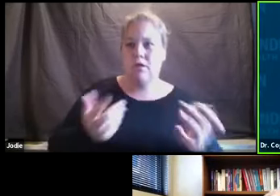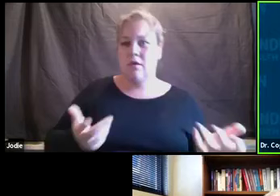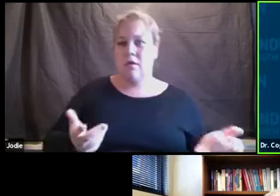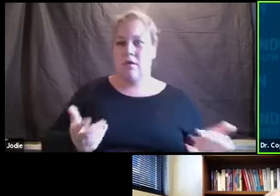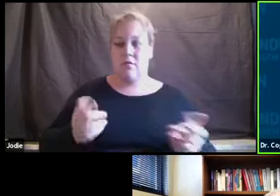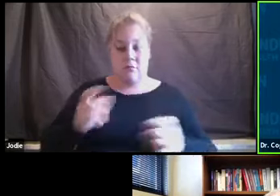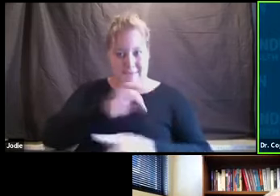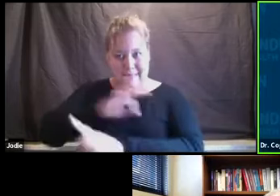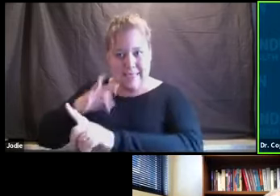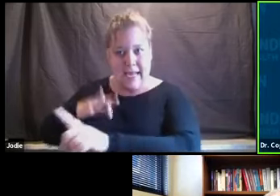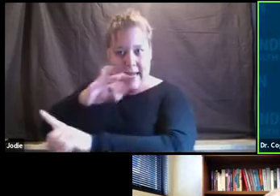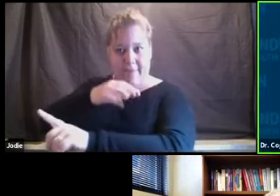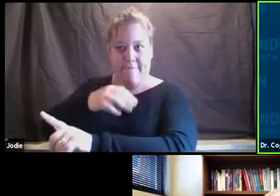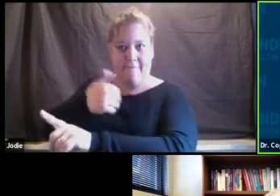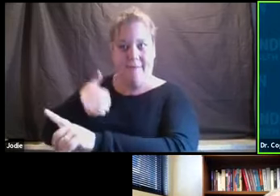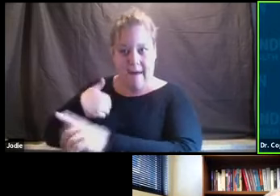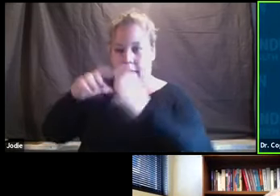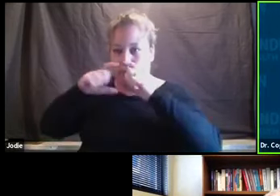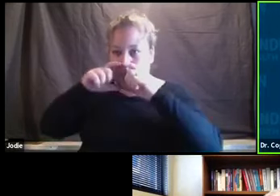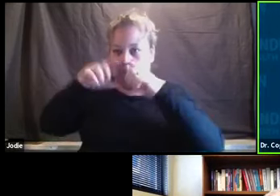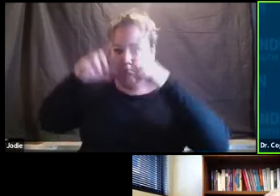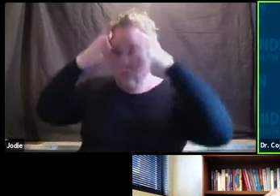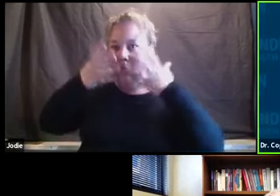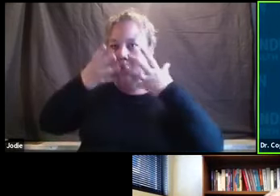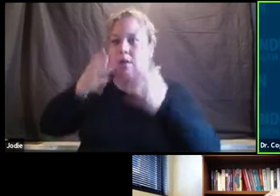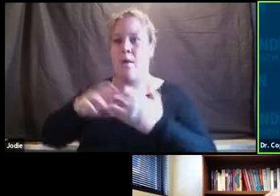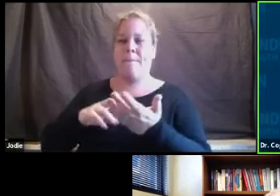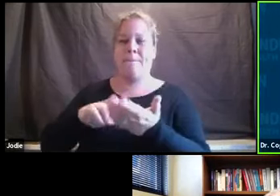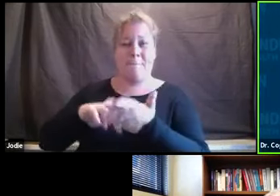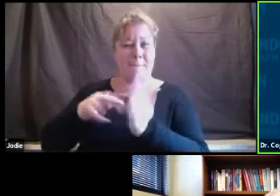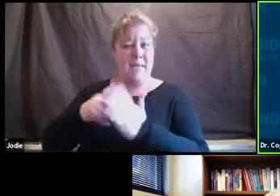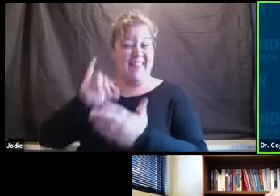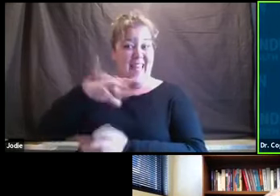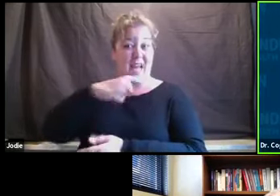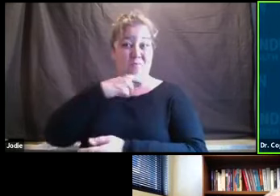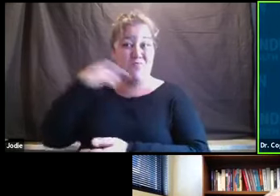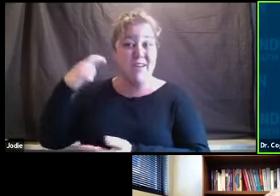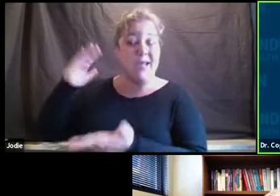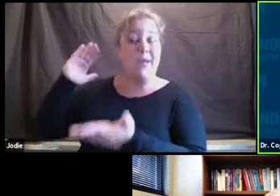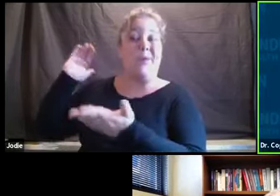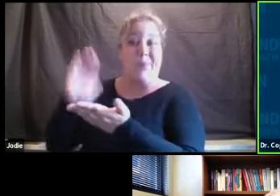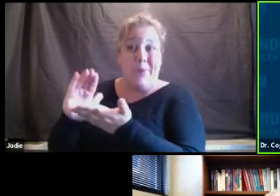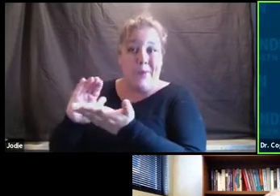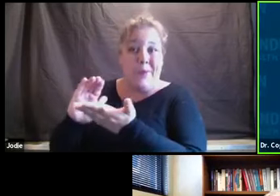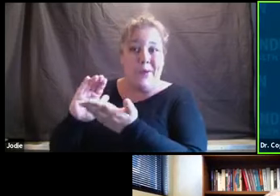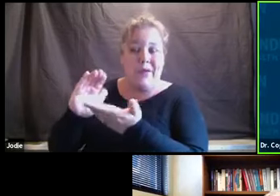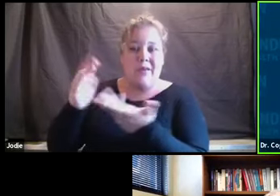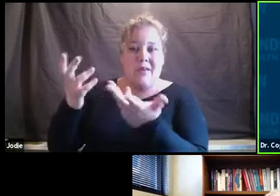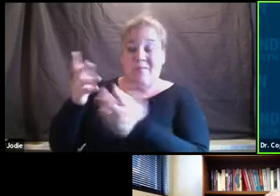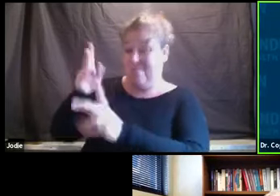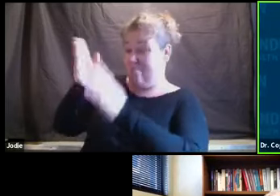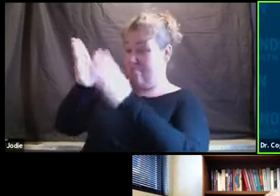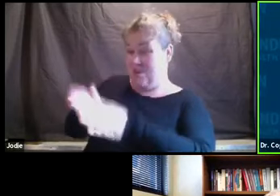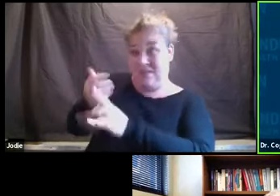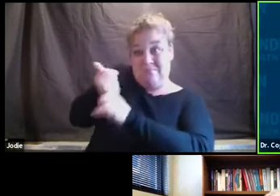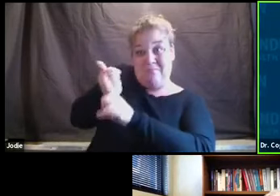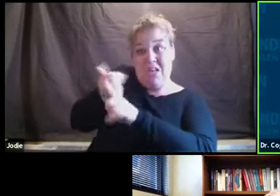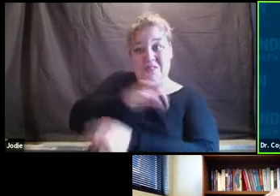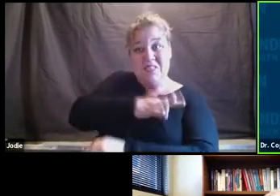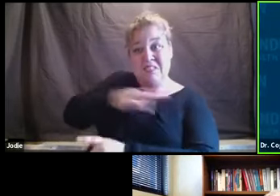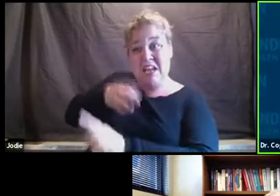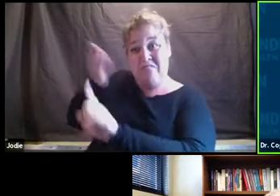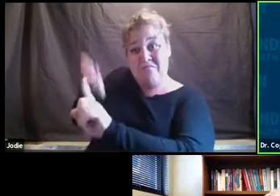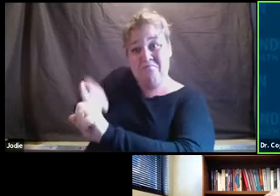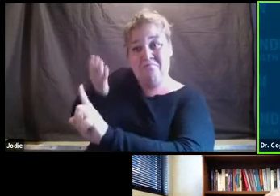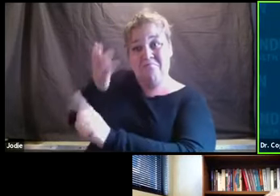staff members so that we minimize the risk of that transmission from a healthy and otherwise healthy staff member who may be